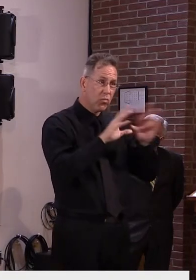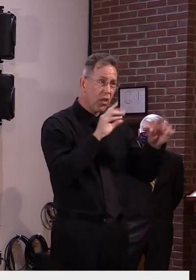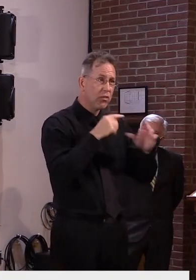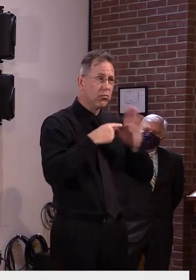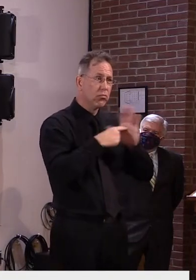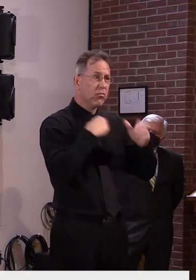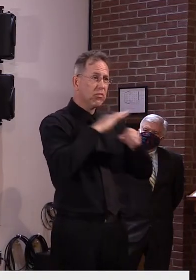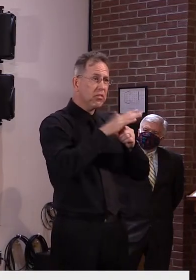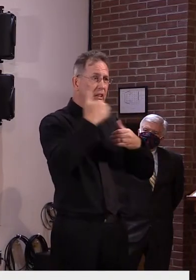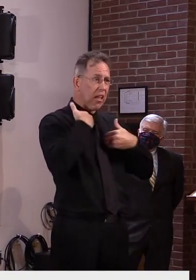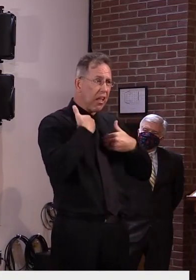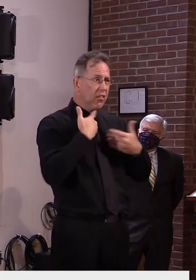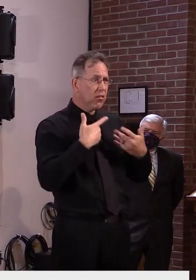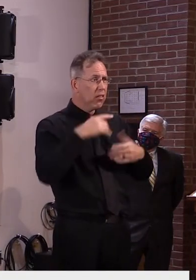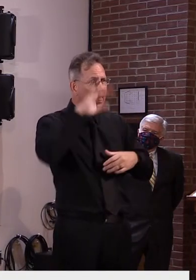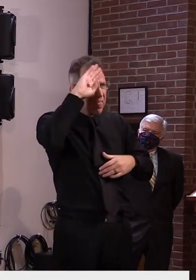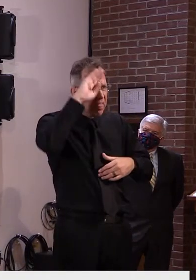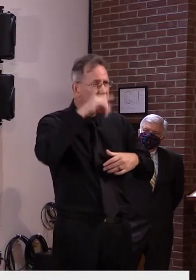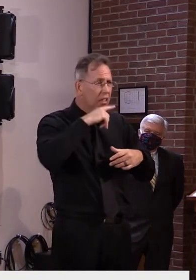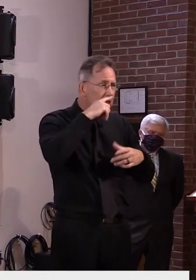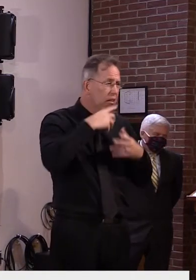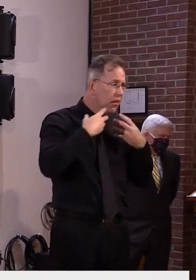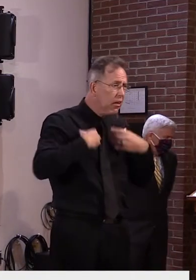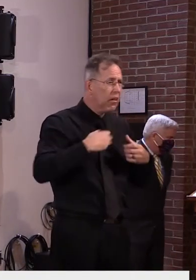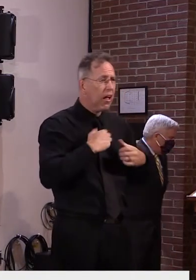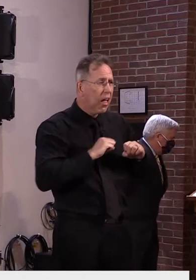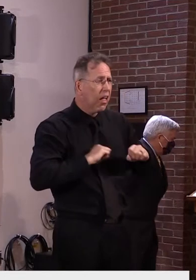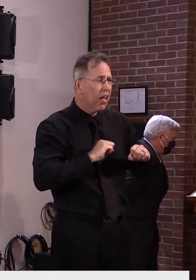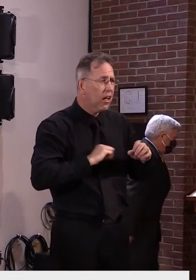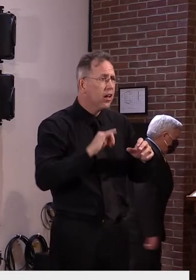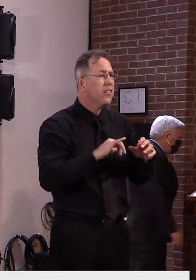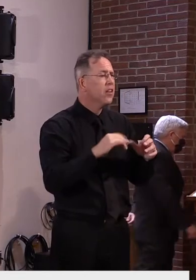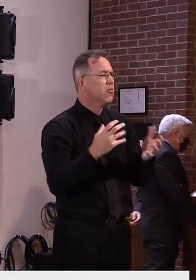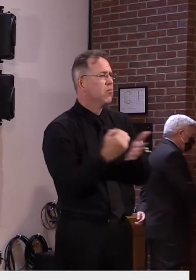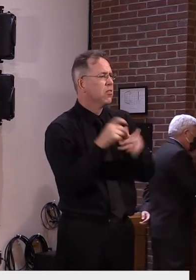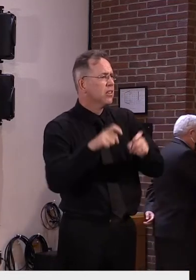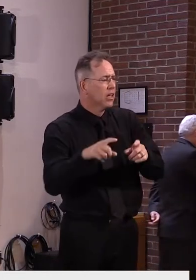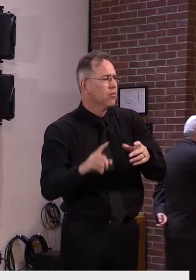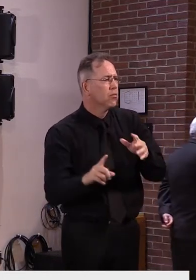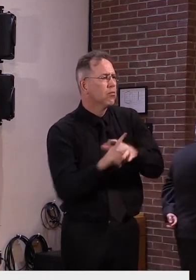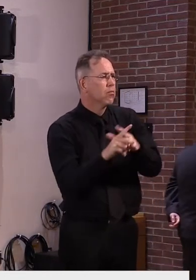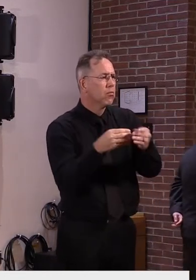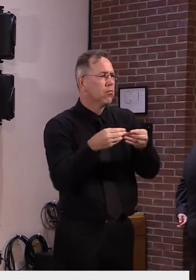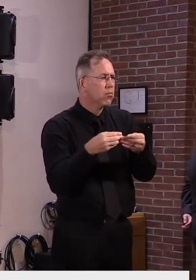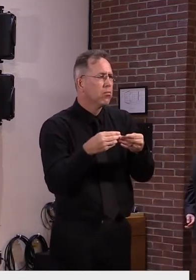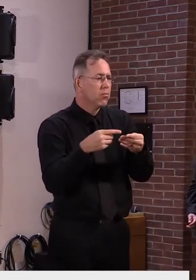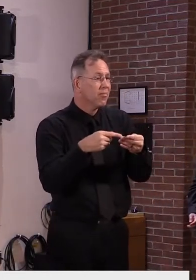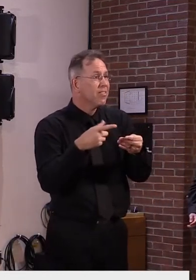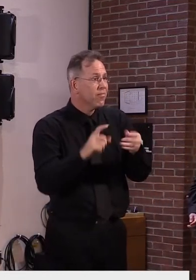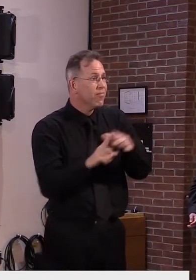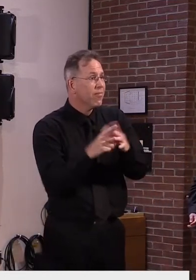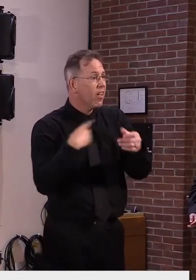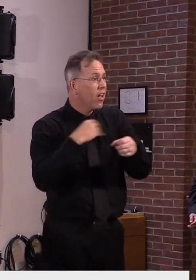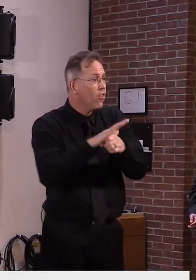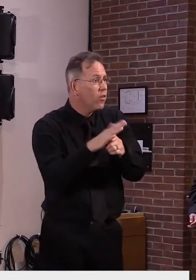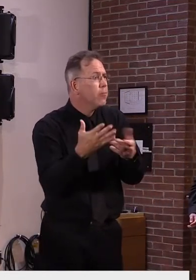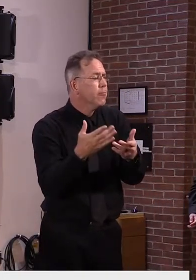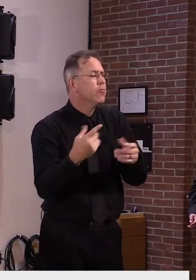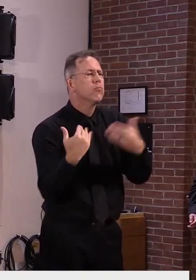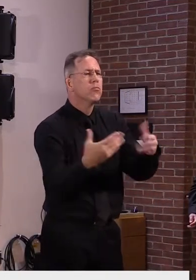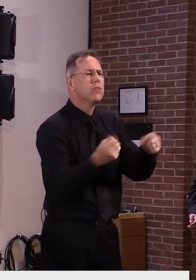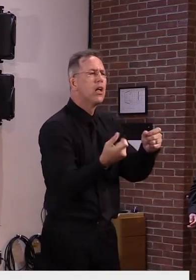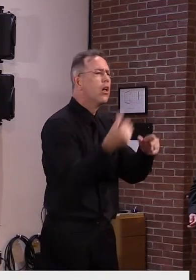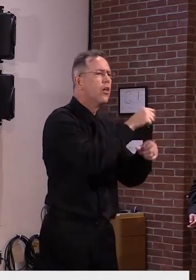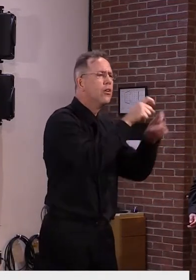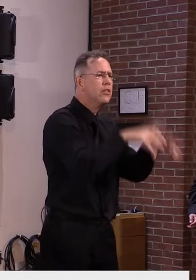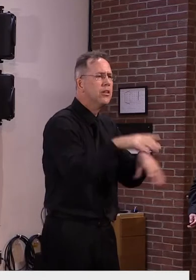require confirmation by a subsequent PCR test. Though, of course, the person with the positive antigen test